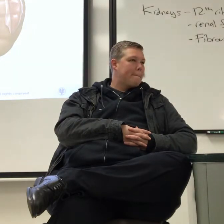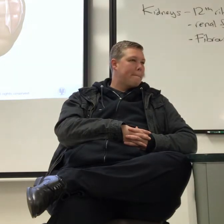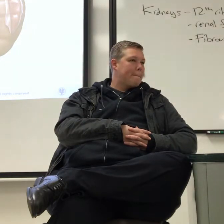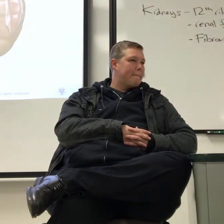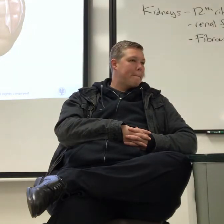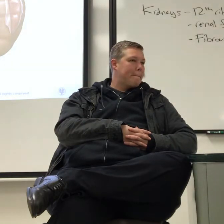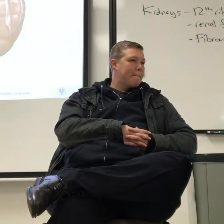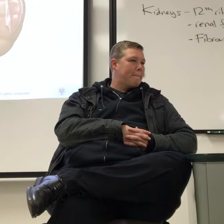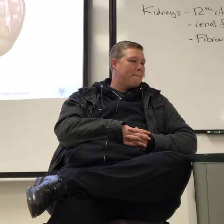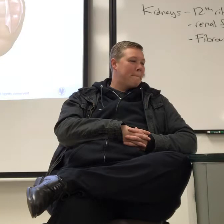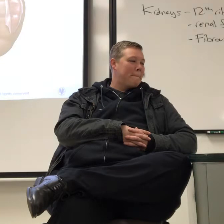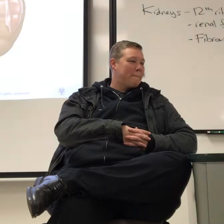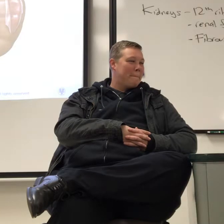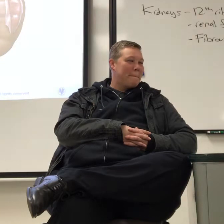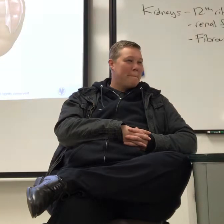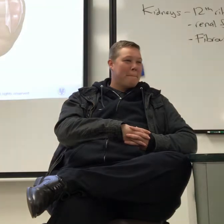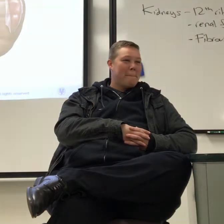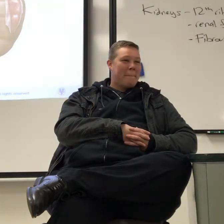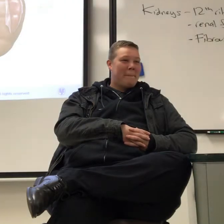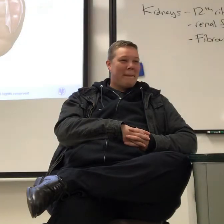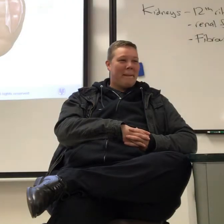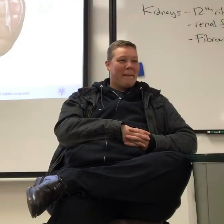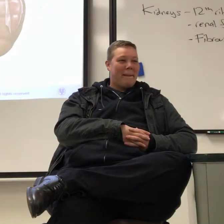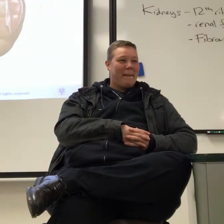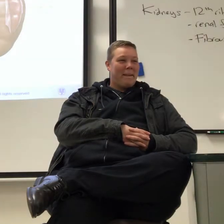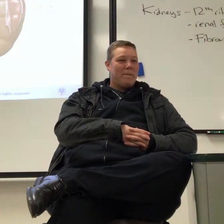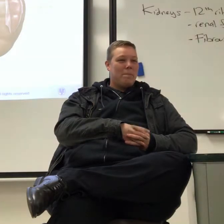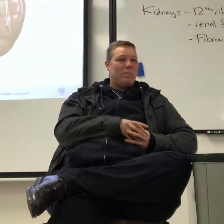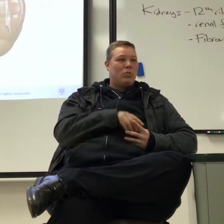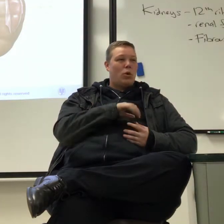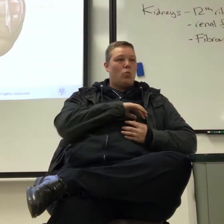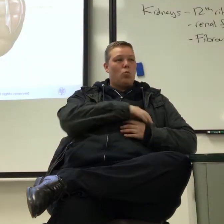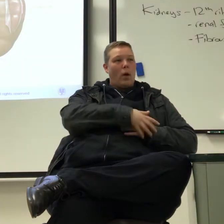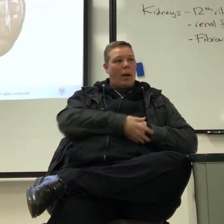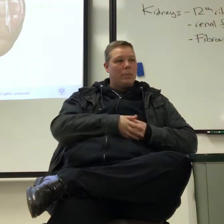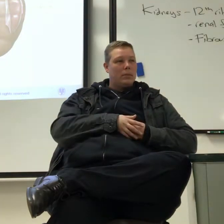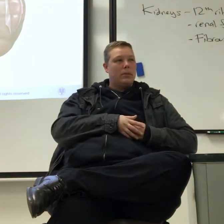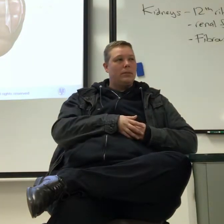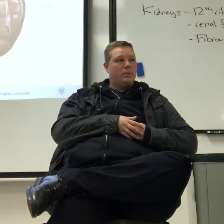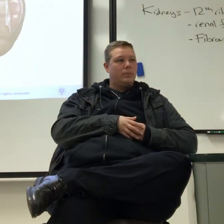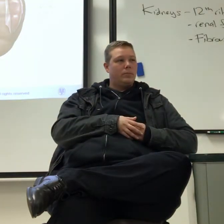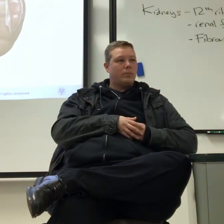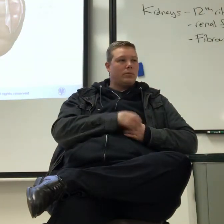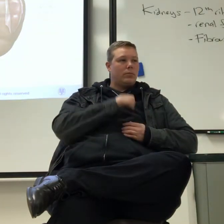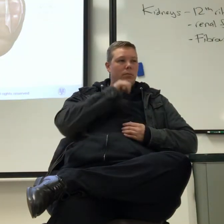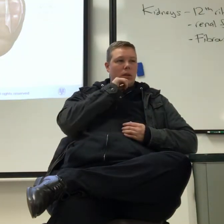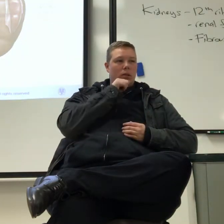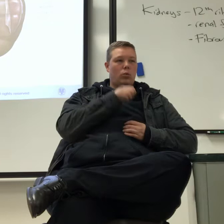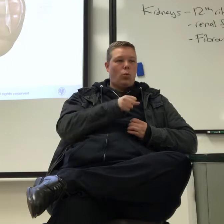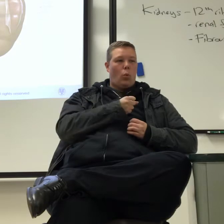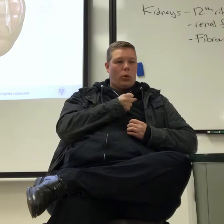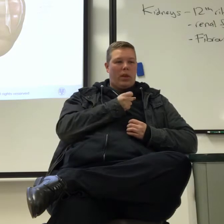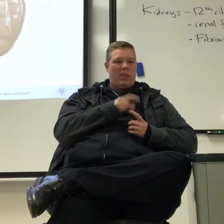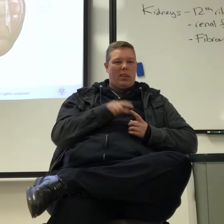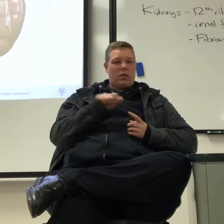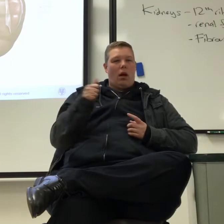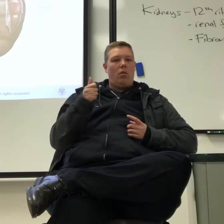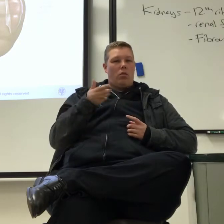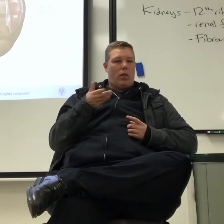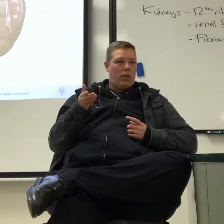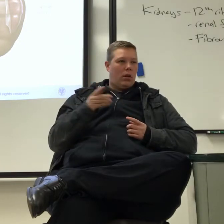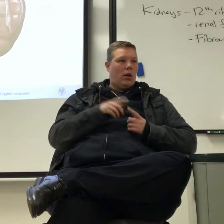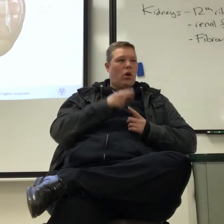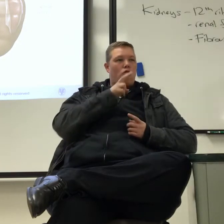The fibrous capsule, it wraps the kidney, but it doesn't hold it in place on the back body wall. Renal